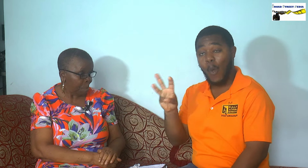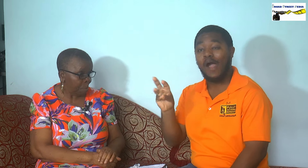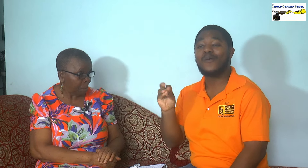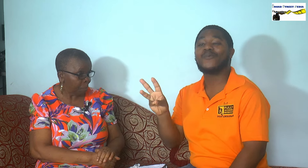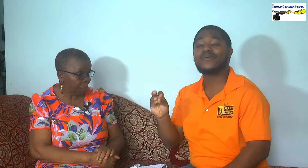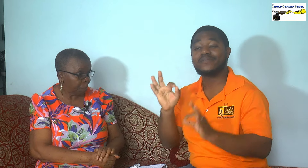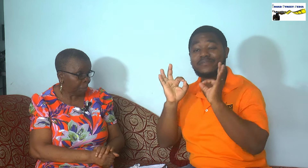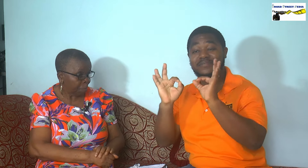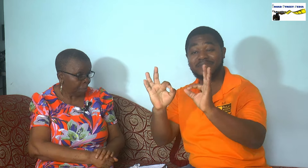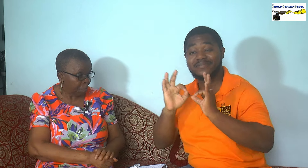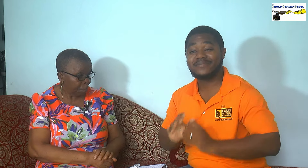Okay, wow.